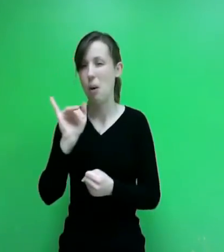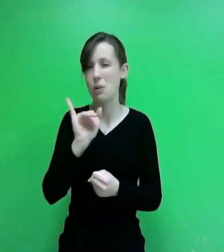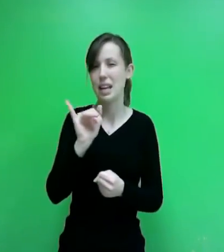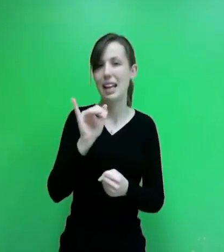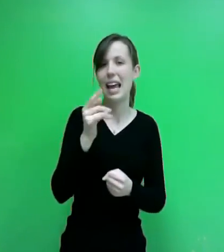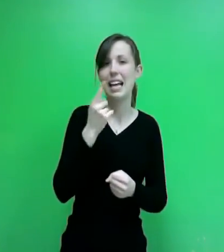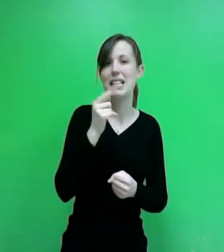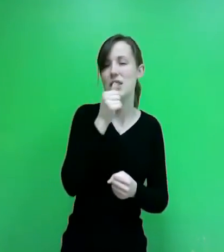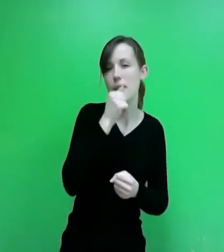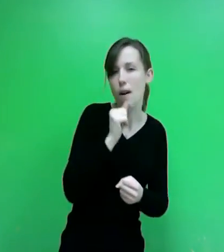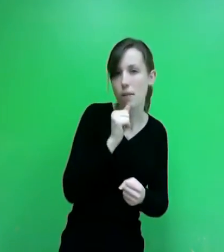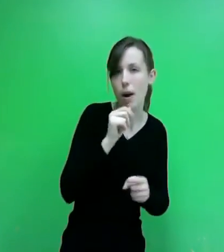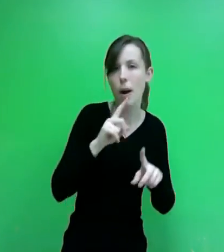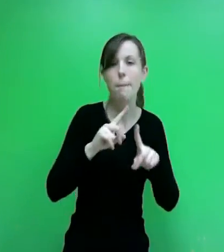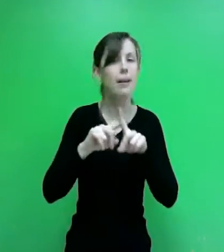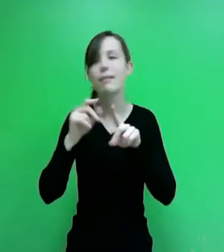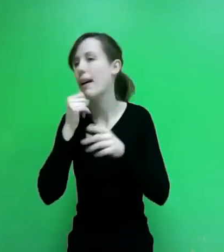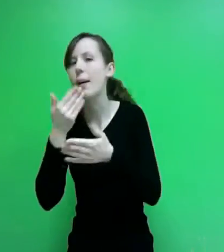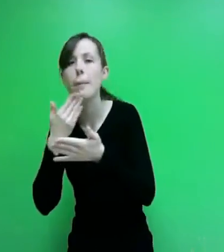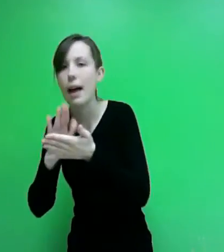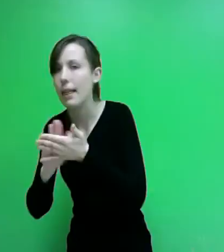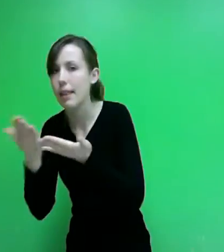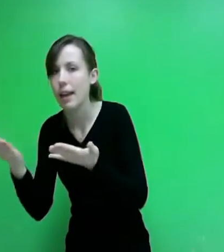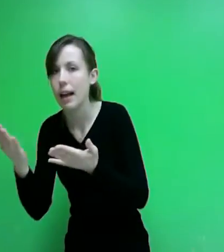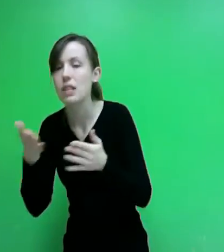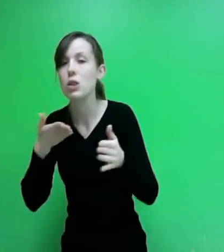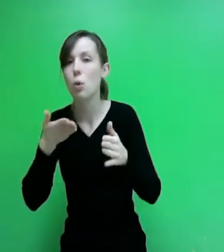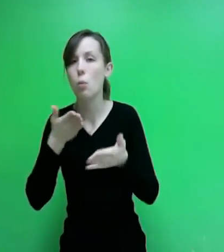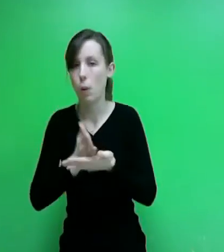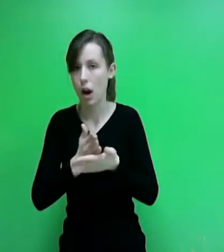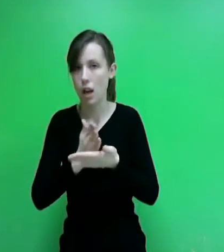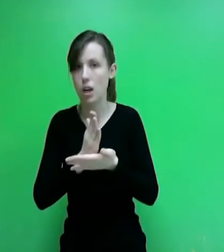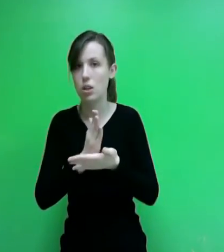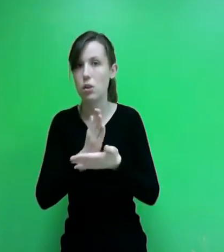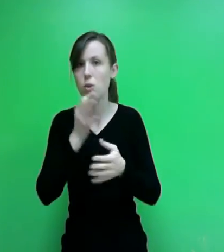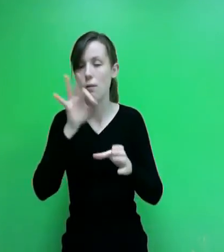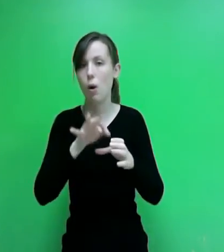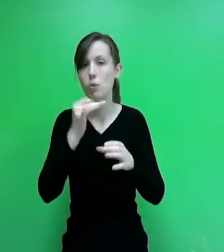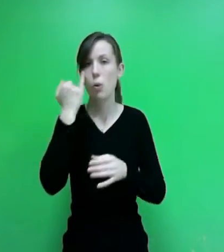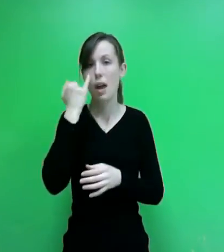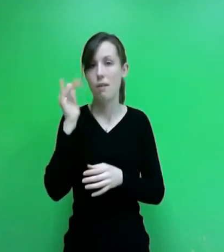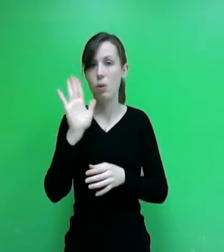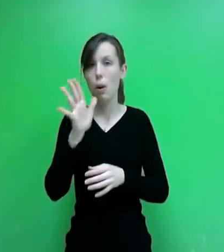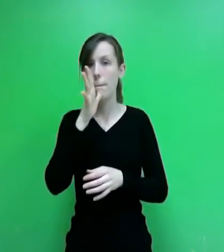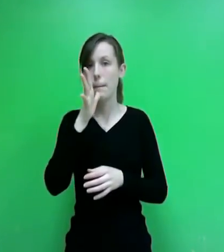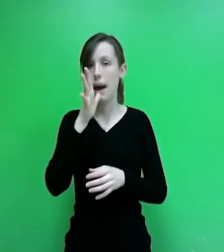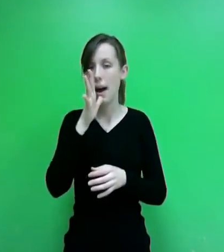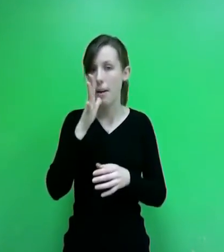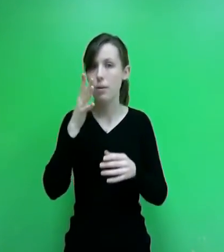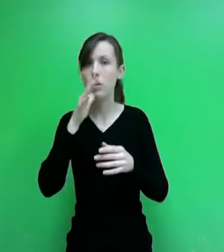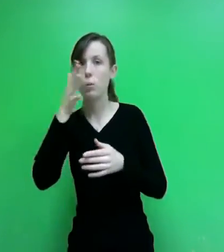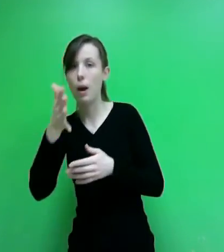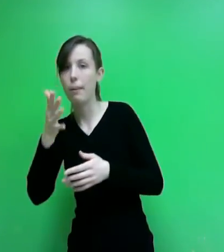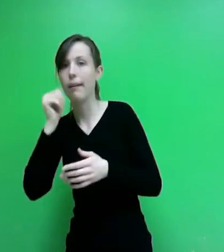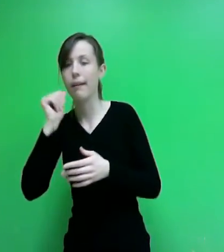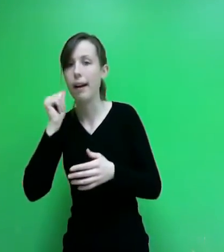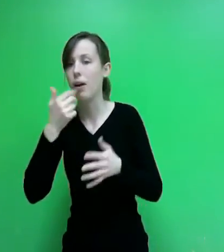Suffrage, again, is the right to vote. So if your mom or your aunt or your grandma or whomever says that they are for